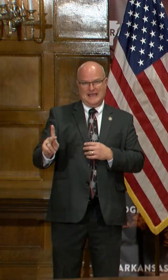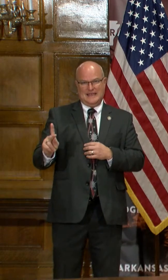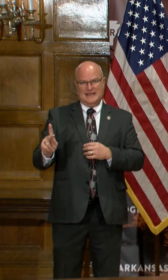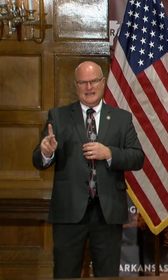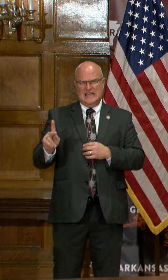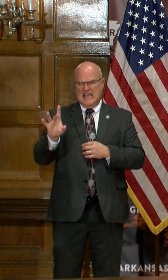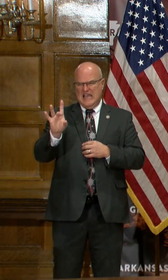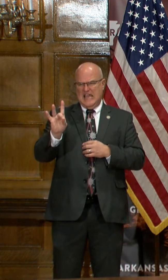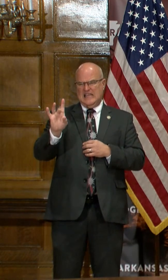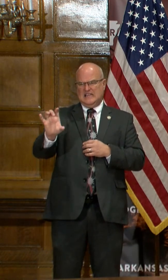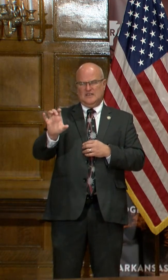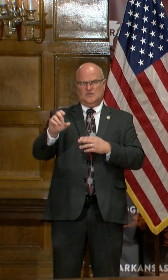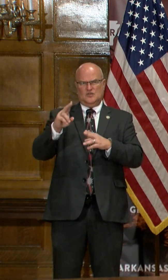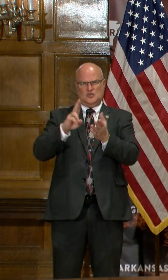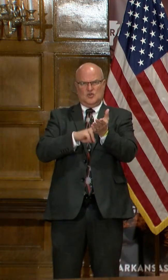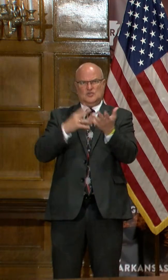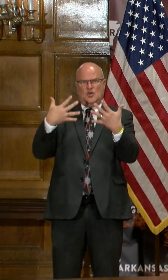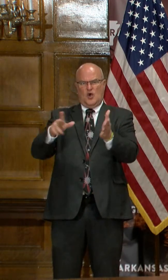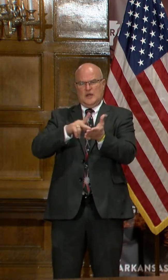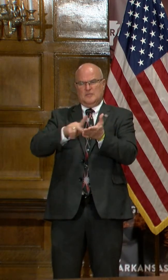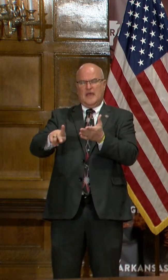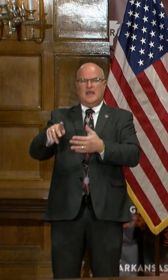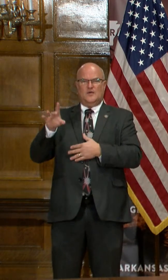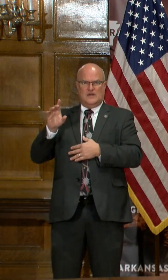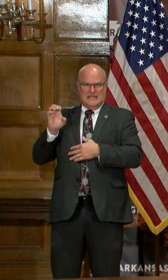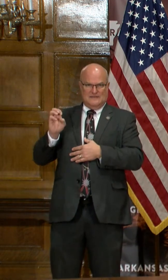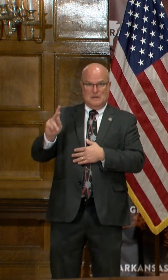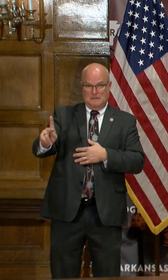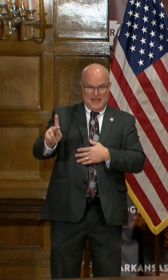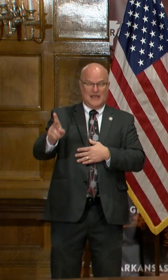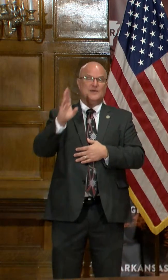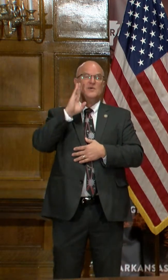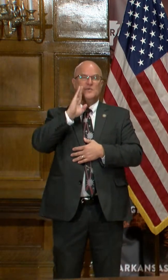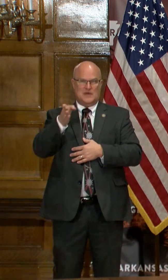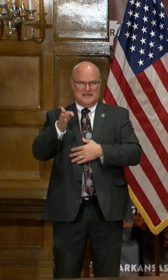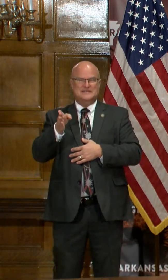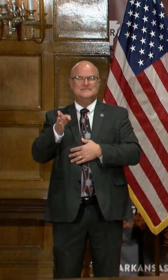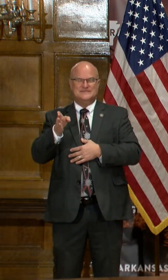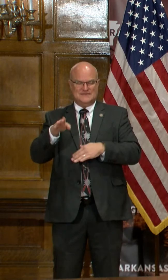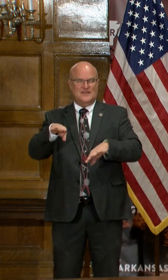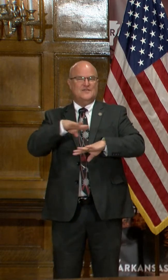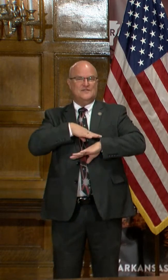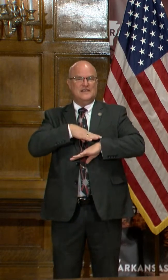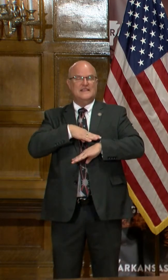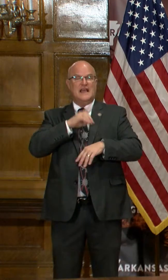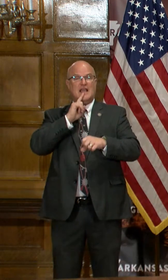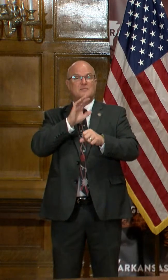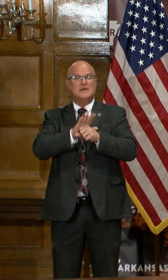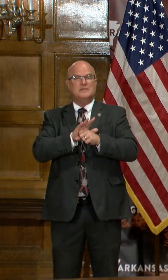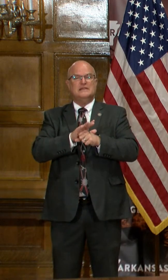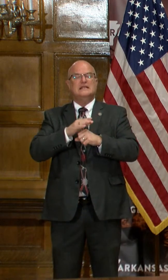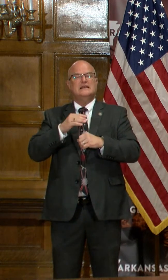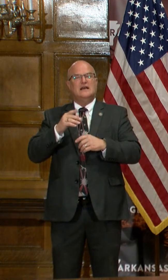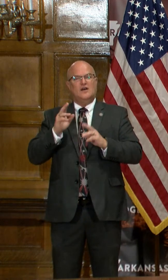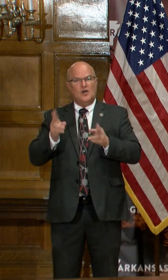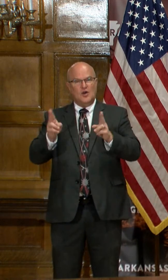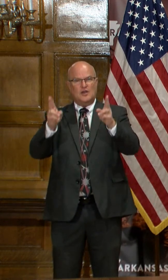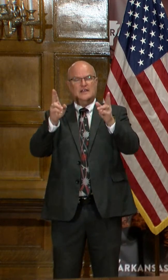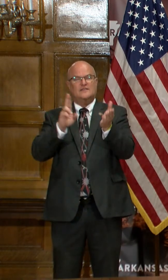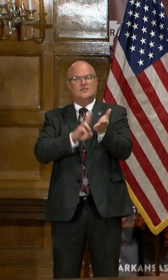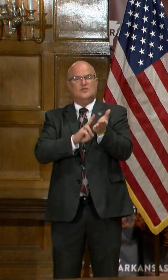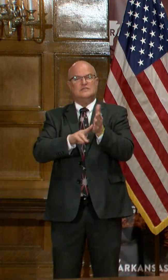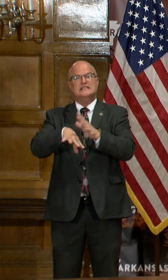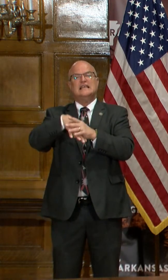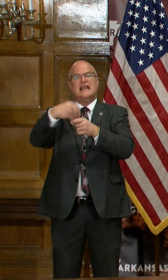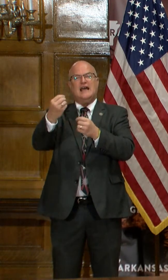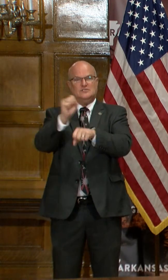those 800 nurses that had already paid that. So that will be fulfilling that commitment and expediting those nurses to get out there,